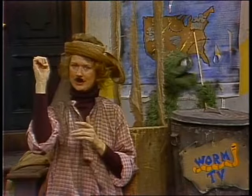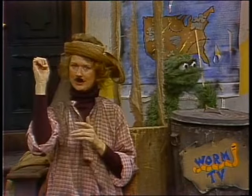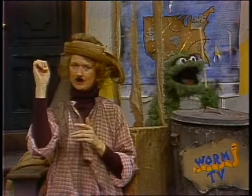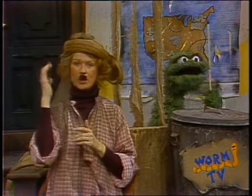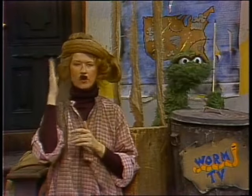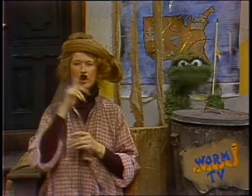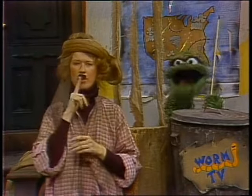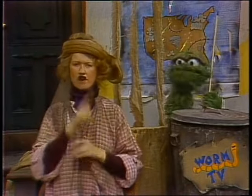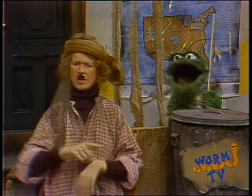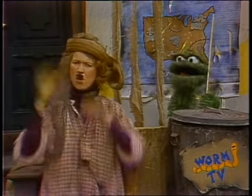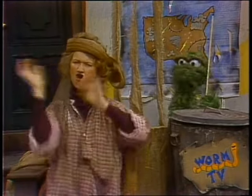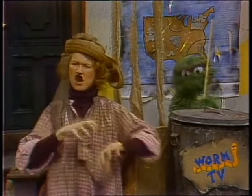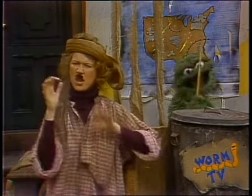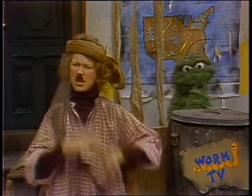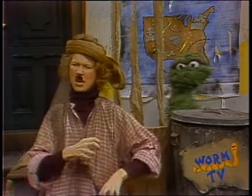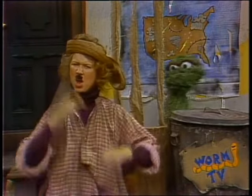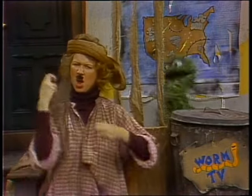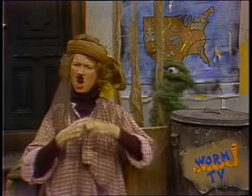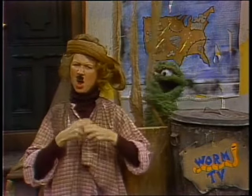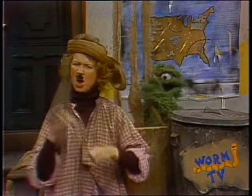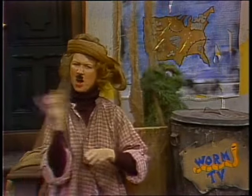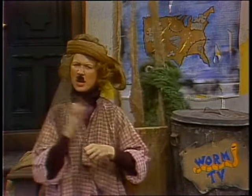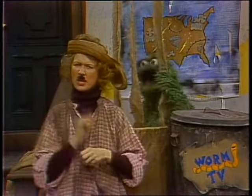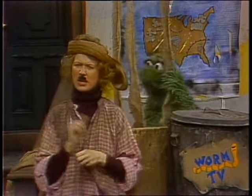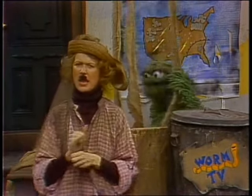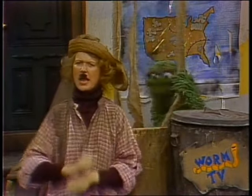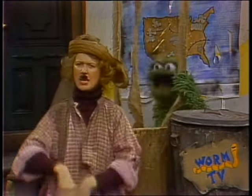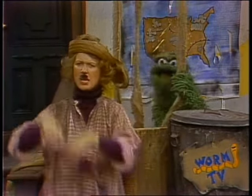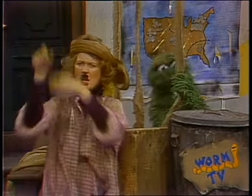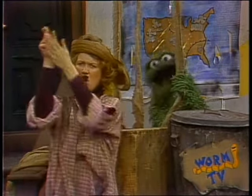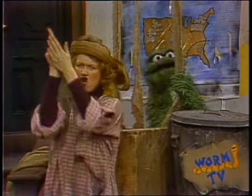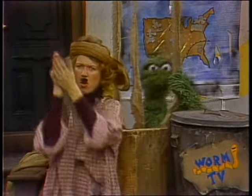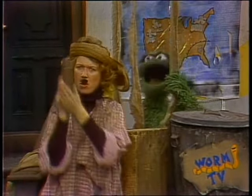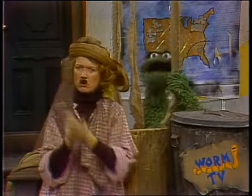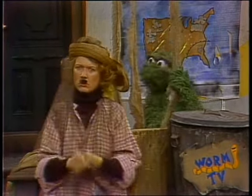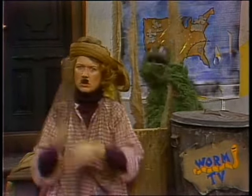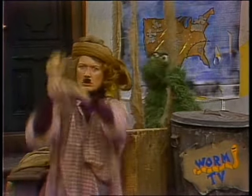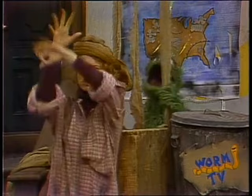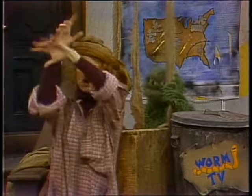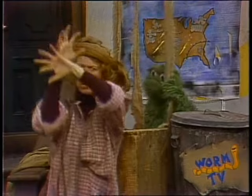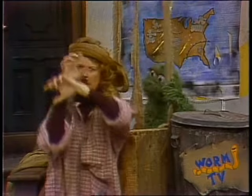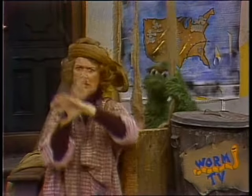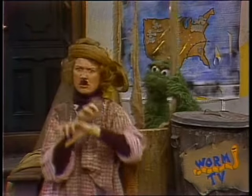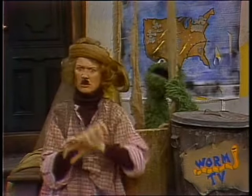to be raining. Raining so hard that it'll be raining worms and spiders.